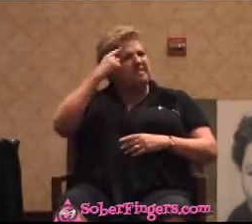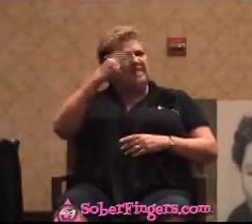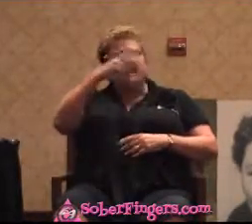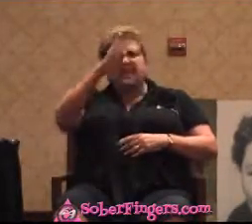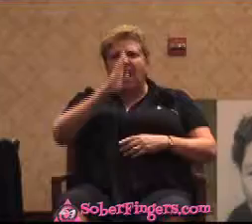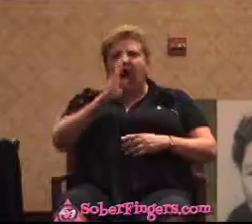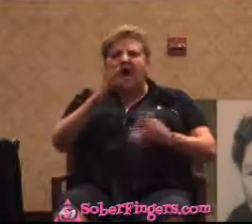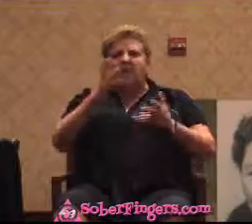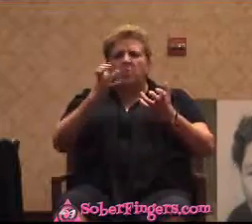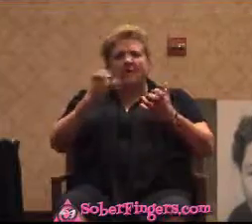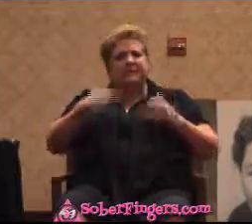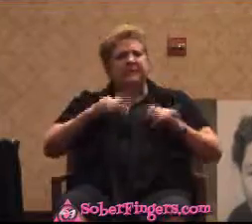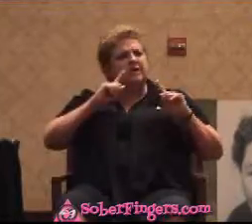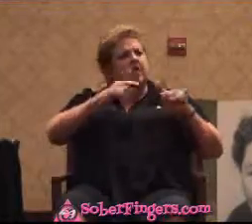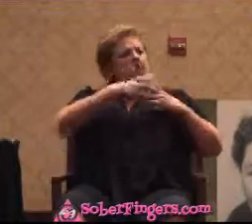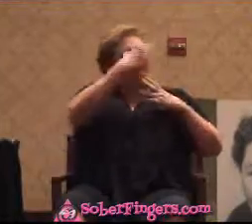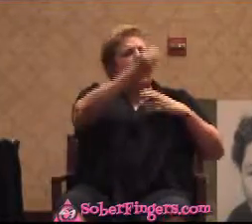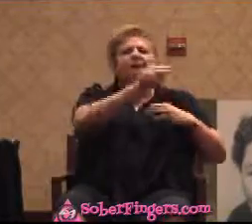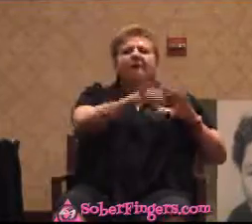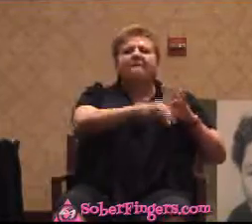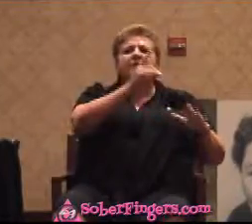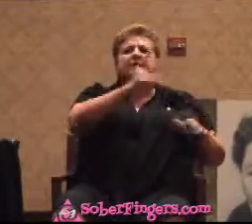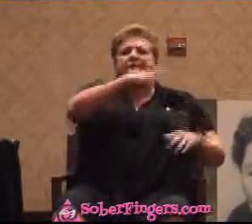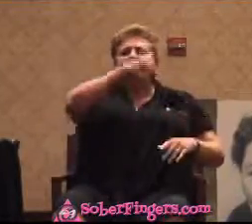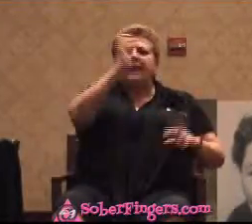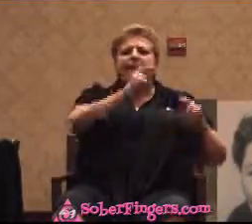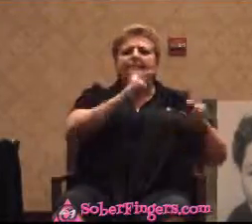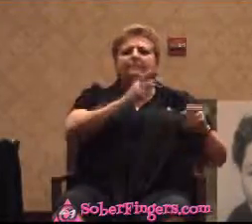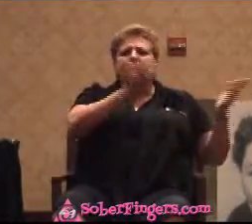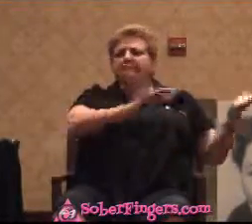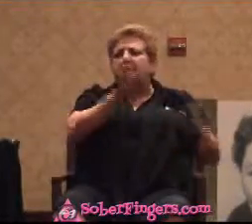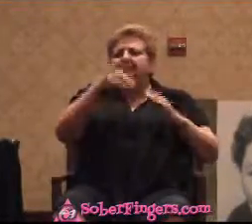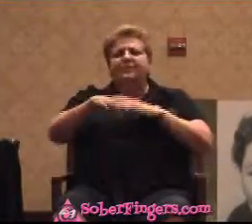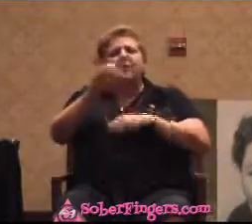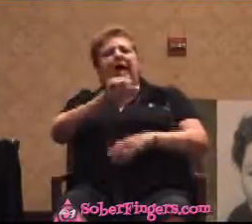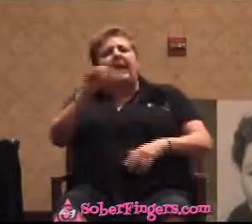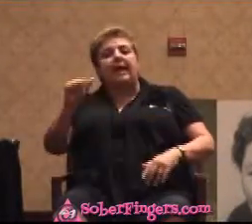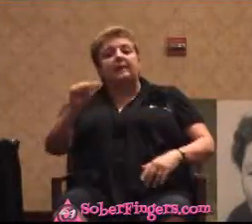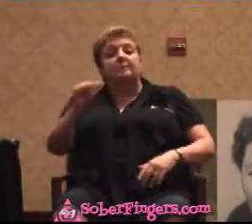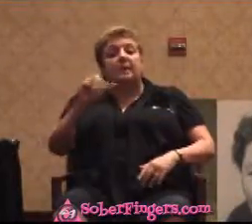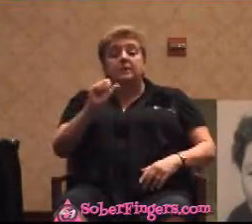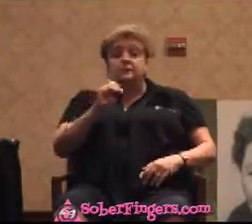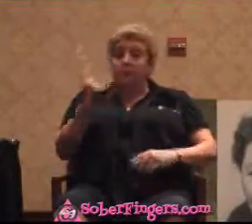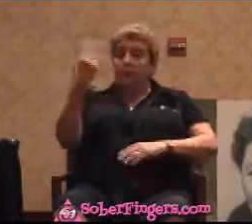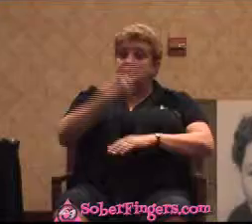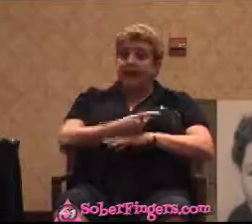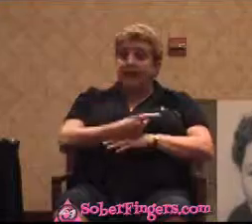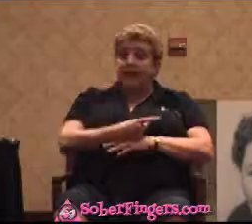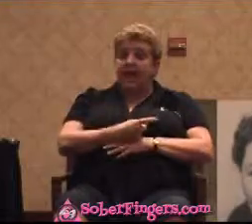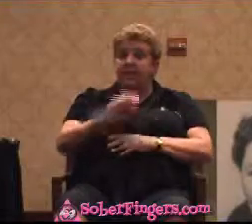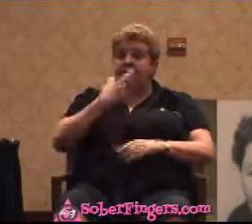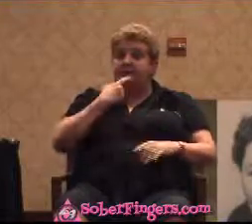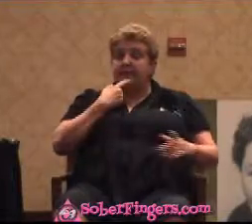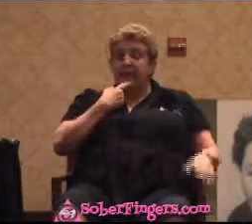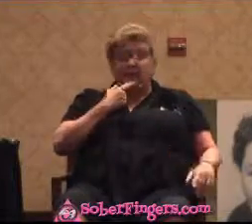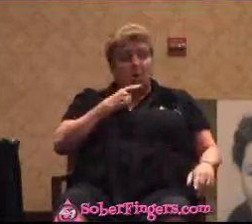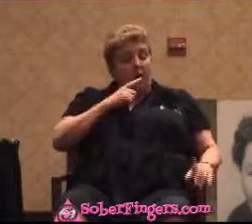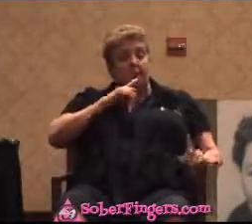some black people and bring them into Alcoholics Anonymous. So one day, I said, surely I've been coming here this long telling